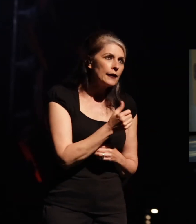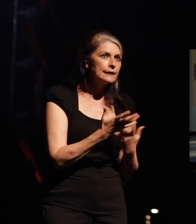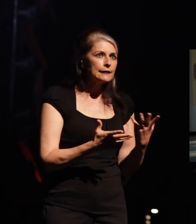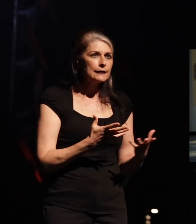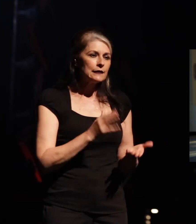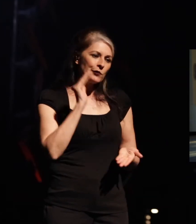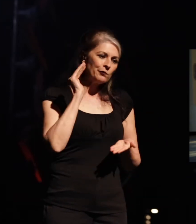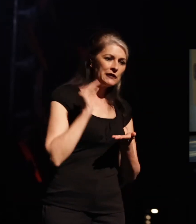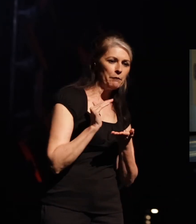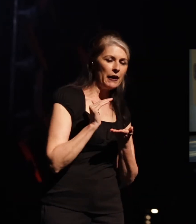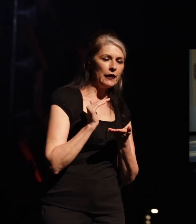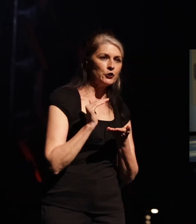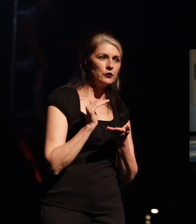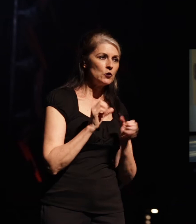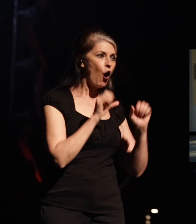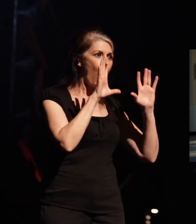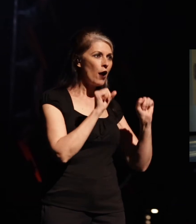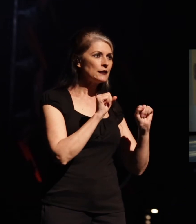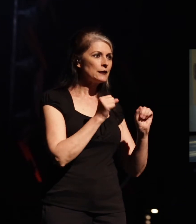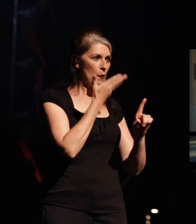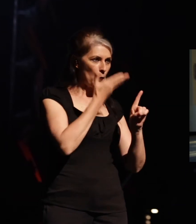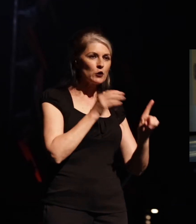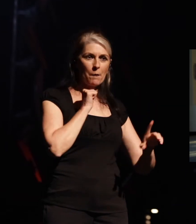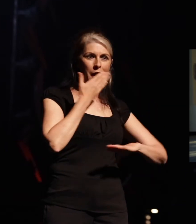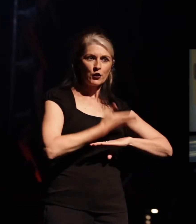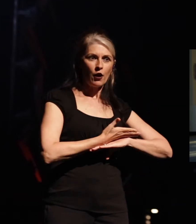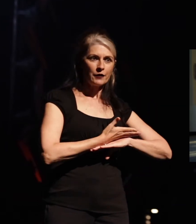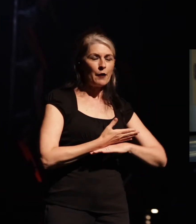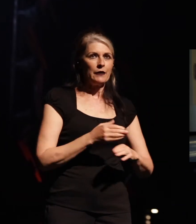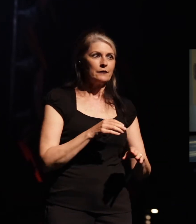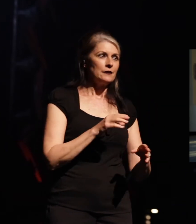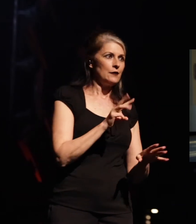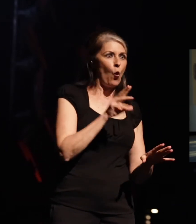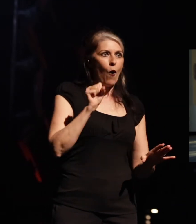diminish what an awesome person she was, what an awesome person she is.